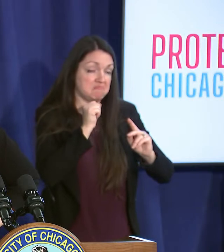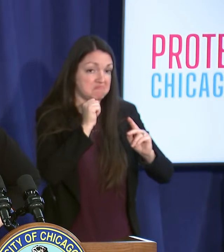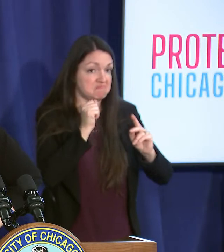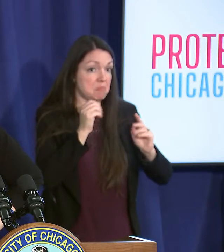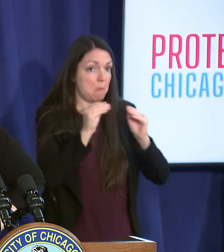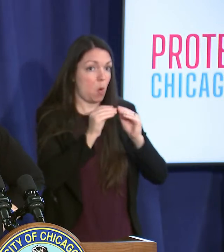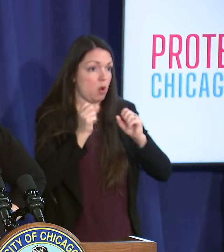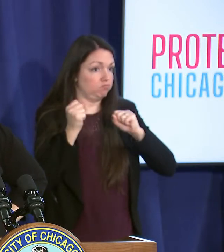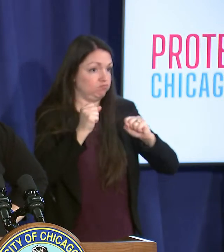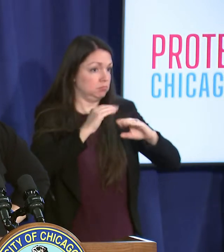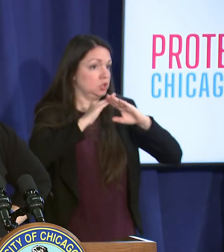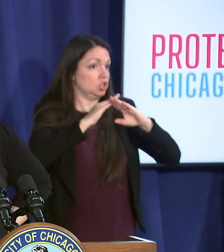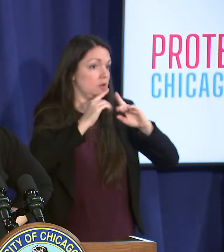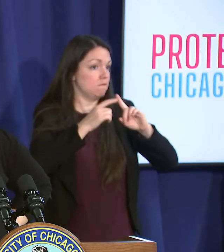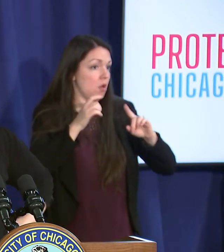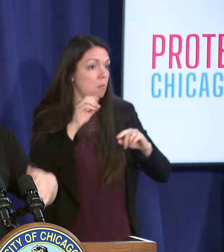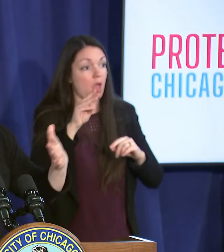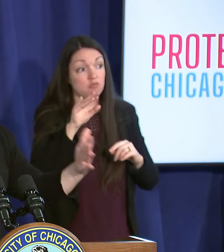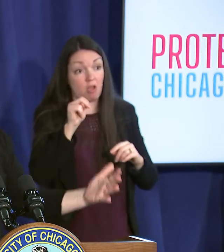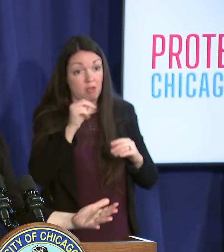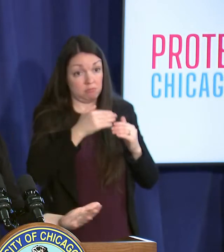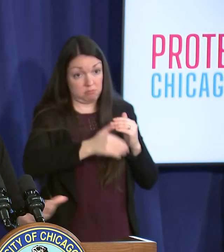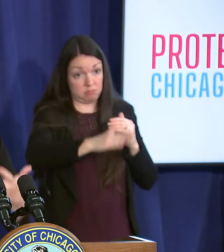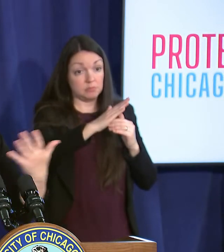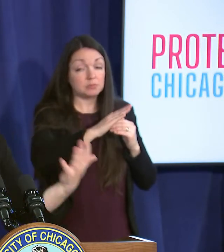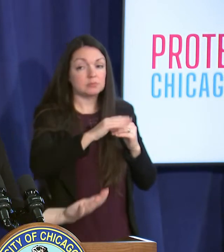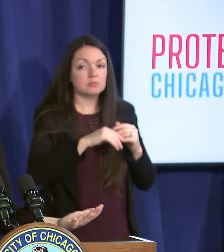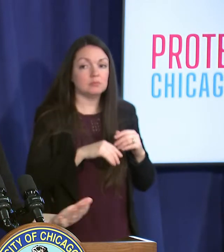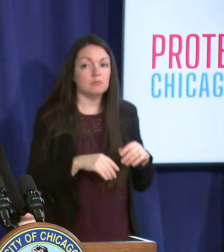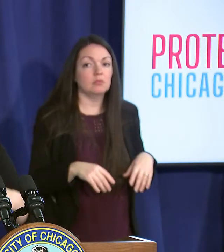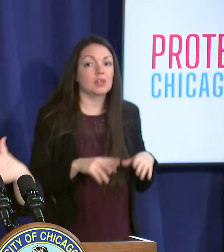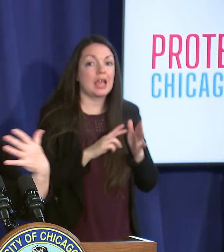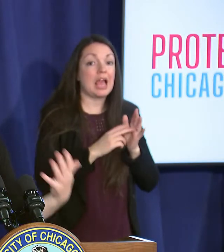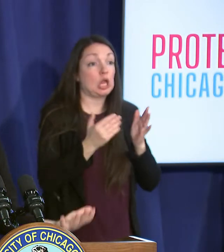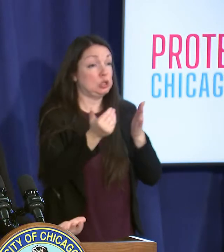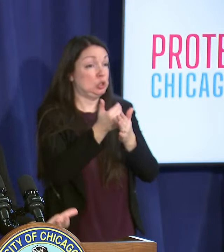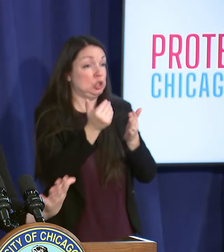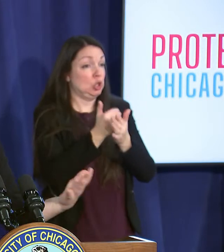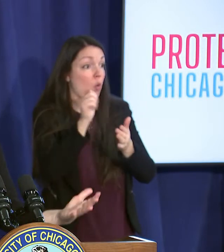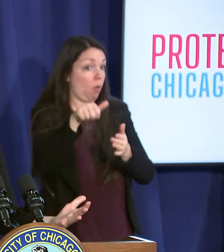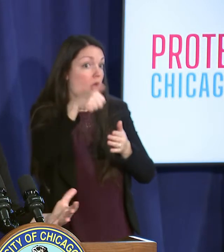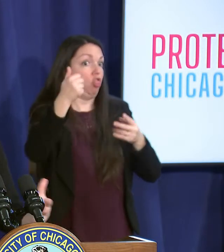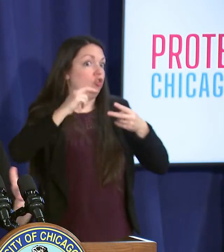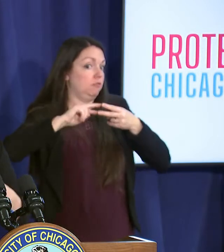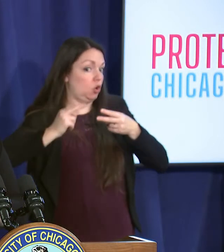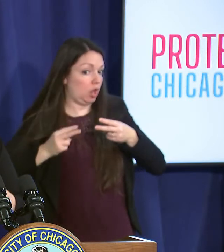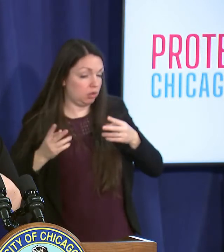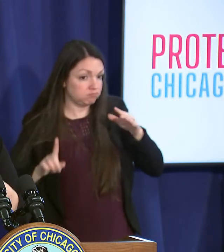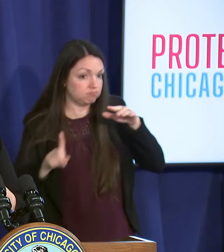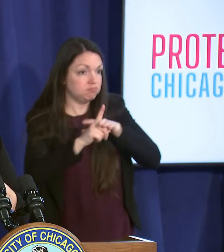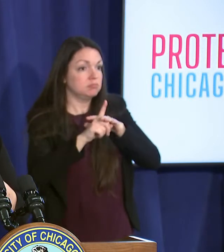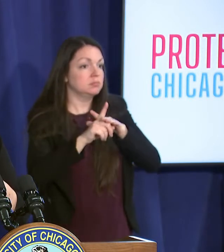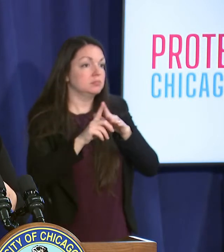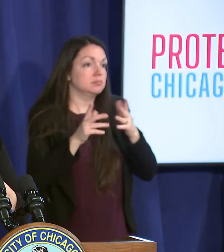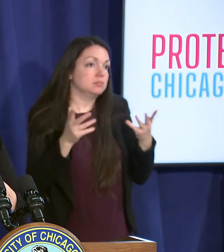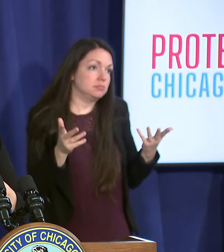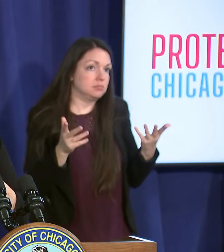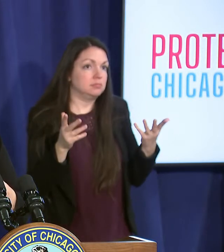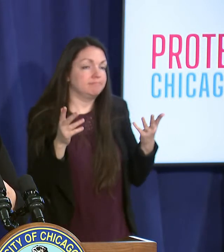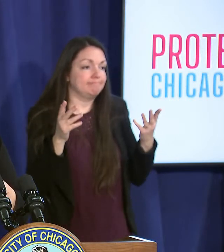sort of Omicron moving forward. That doesn't set aside a new variant that may come and other changes, et cetera. But I